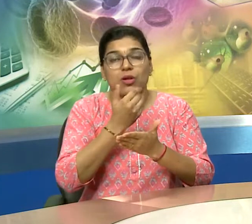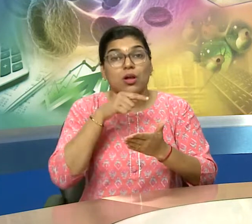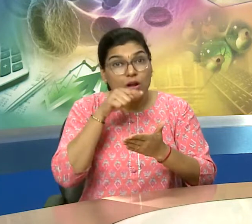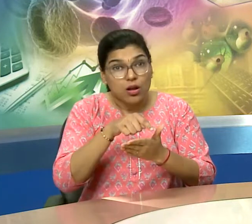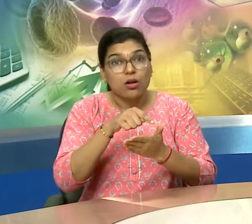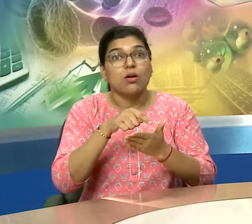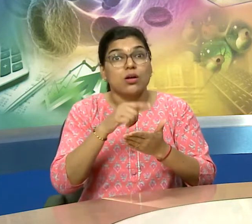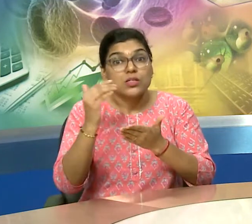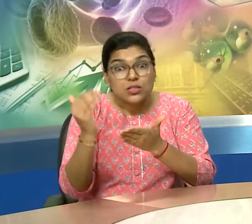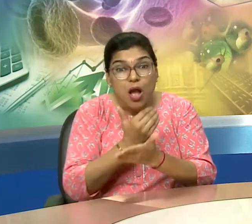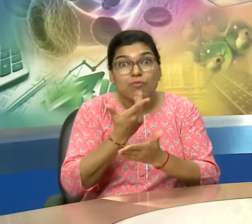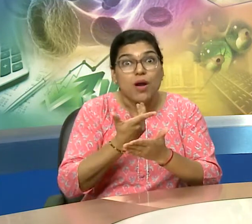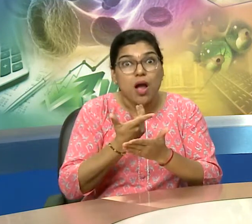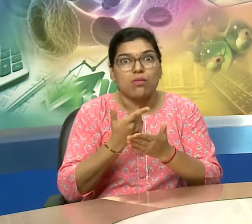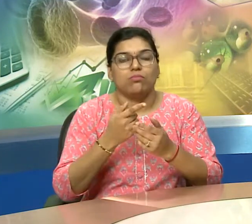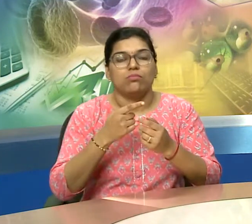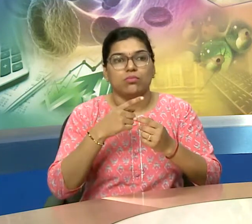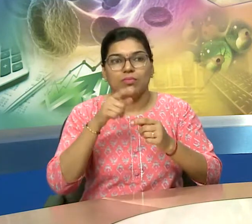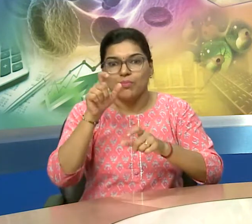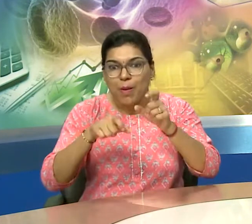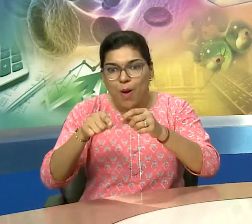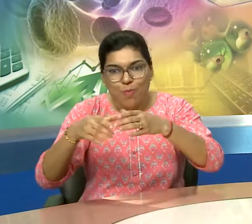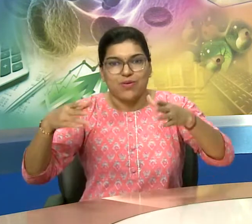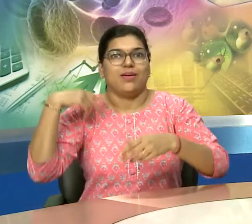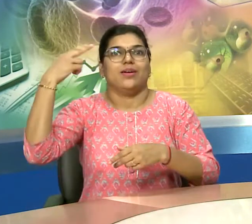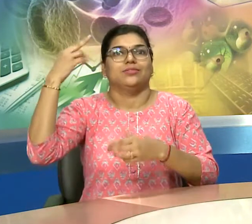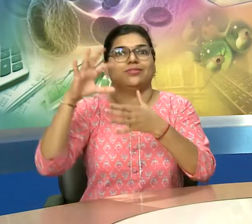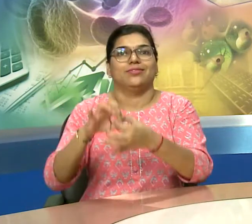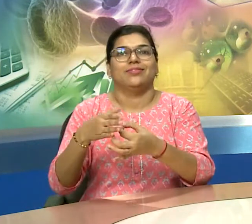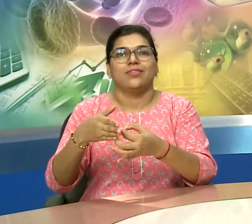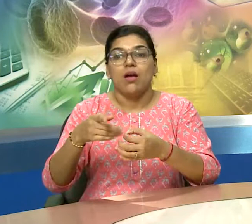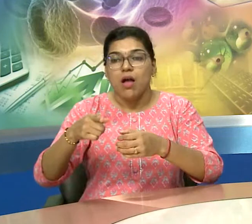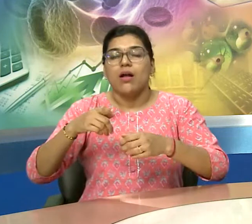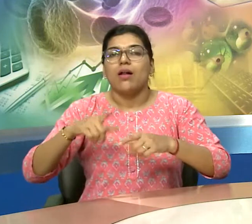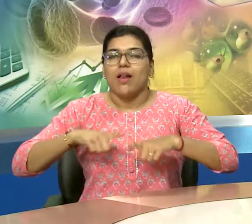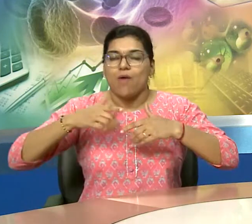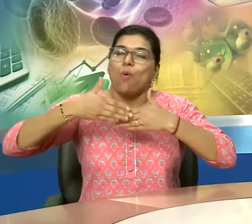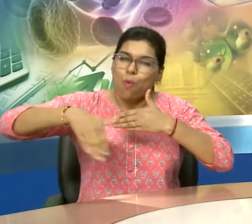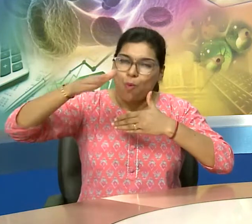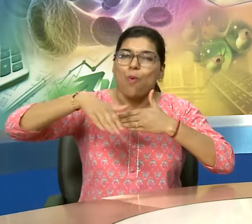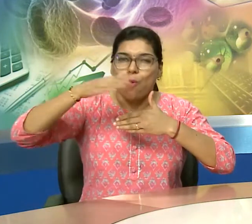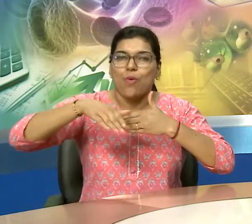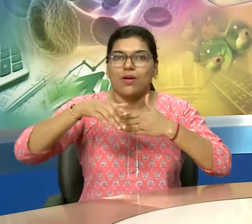but early diagnosis and treatments of the diseases are also possible.